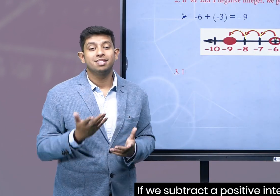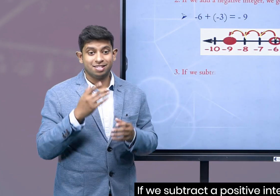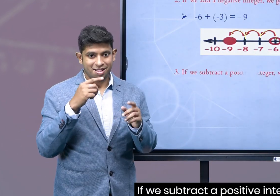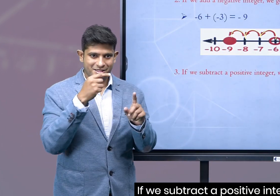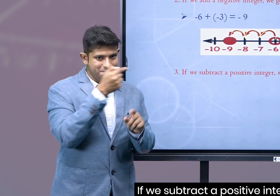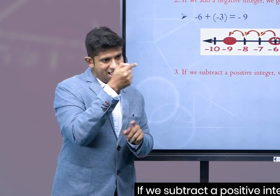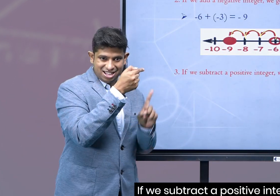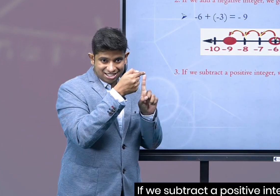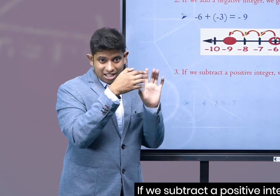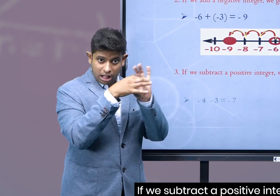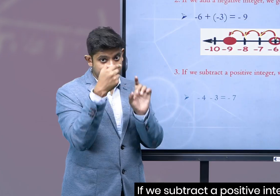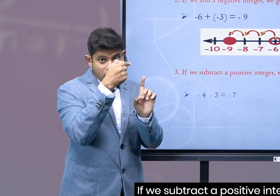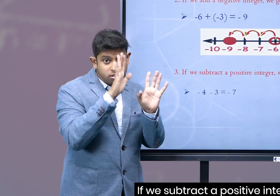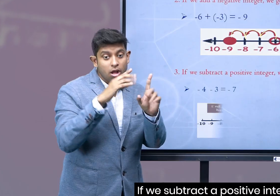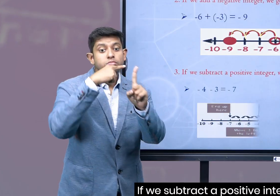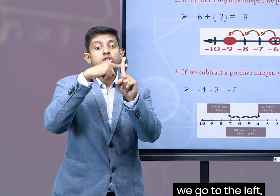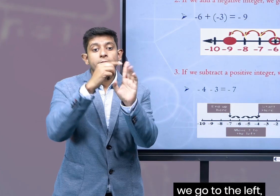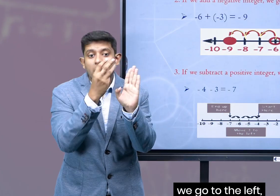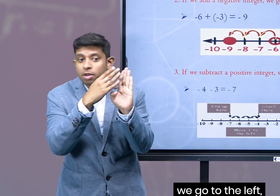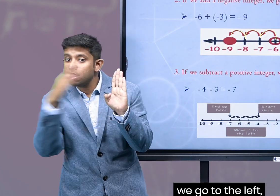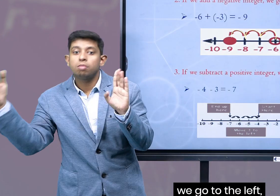If we subtract a positive integer, we go to the left.